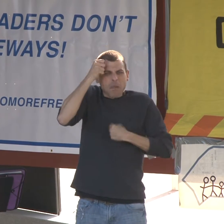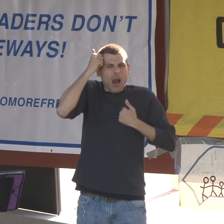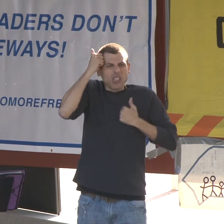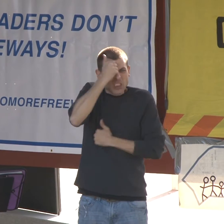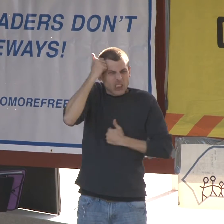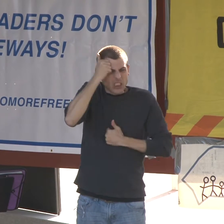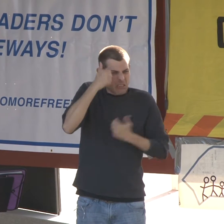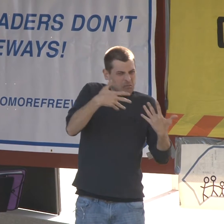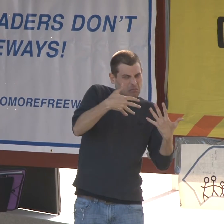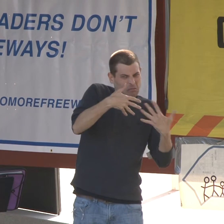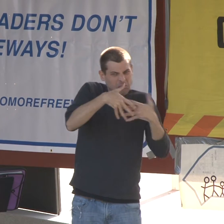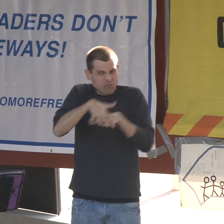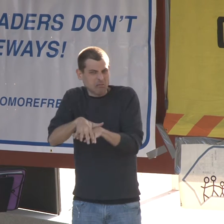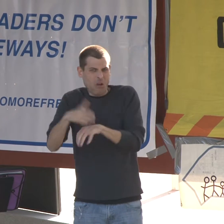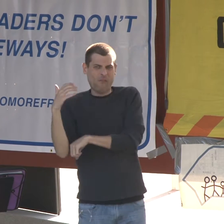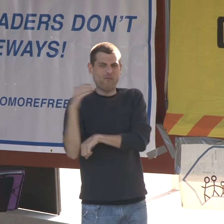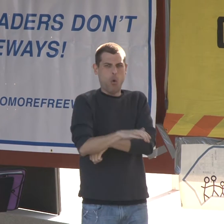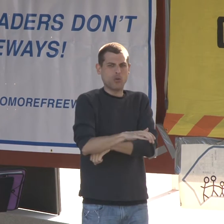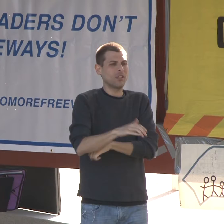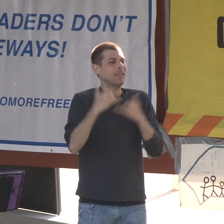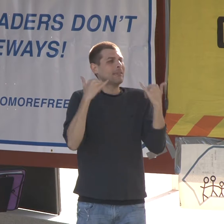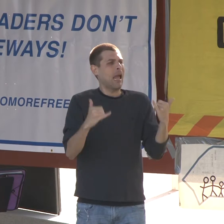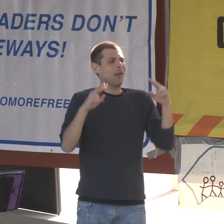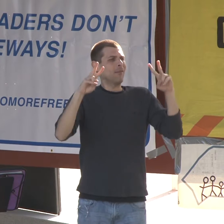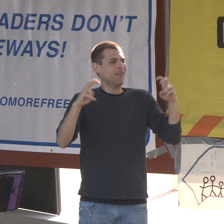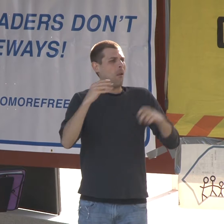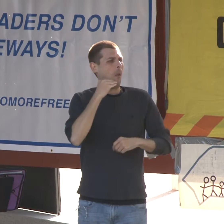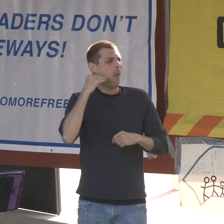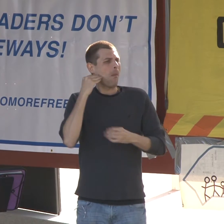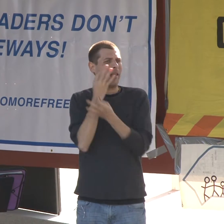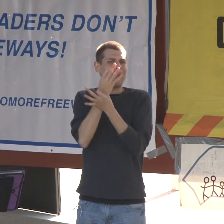land of the free and the home of the brave.